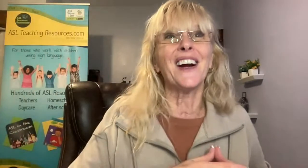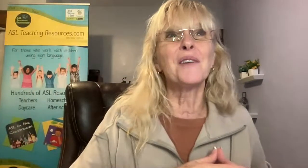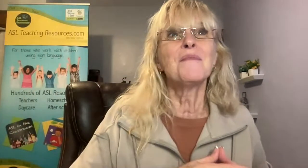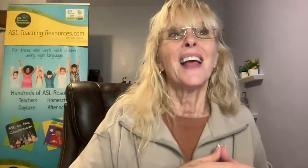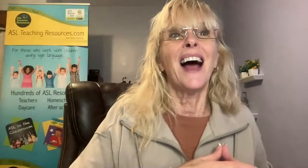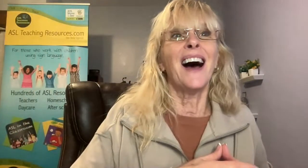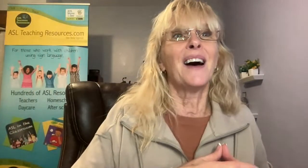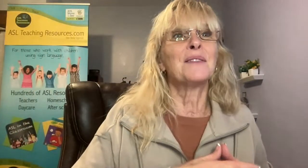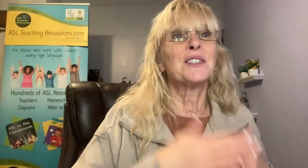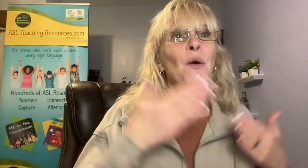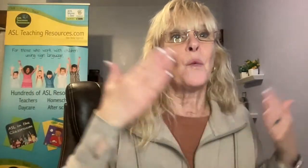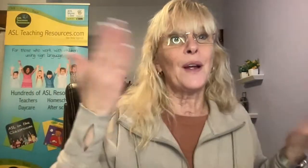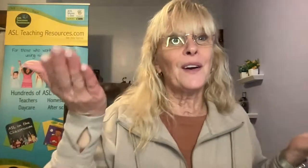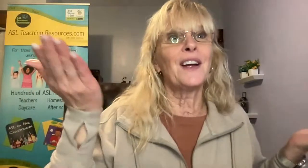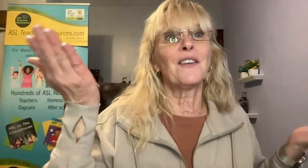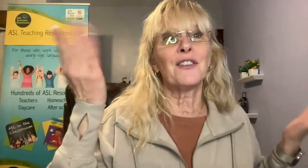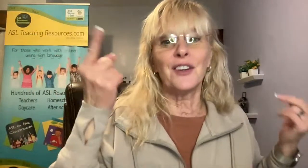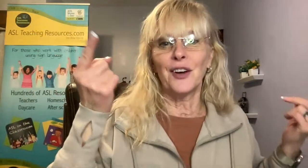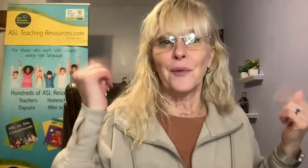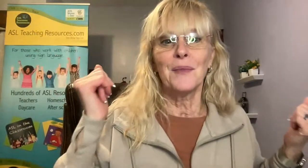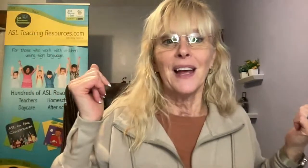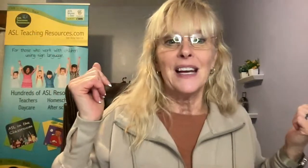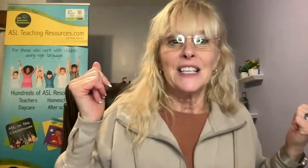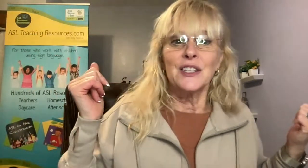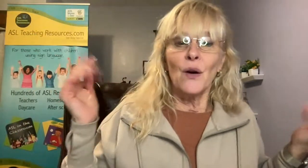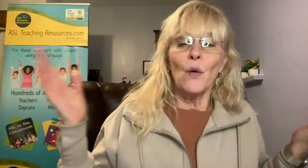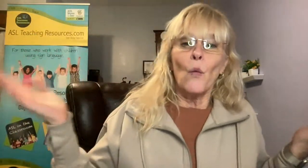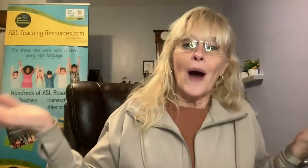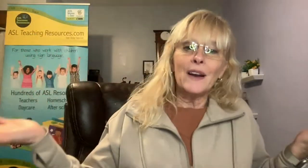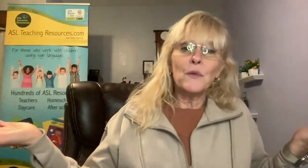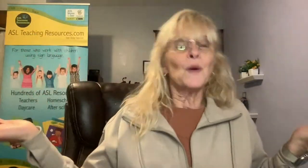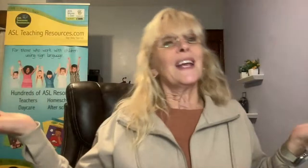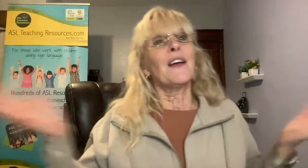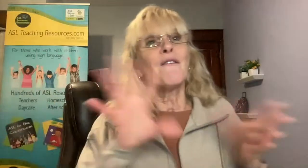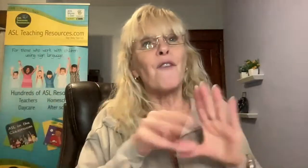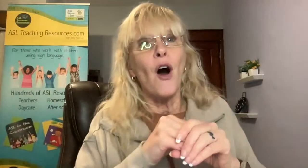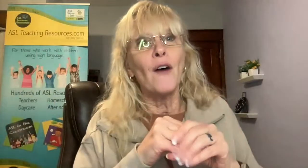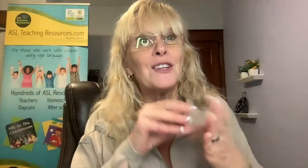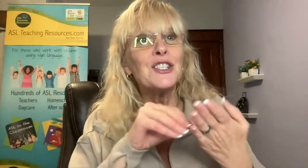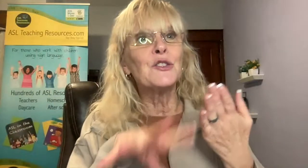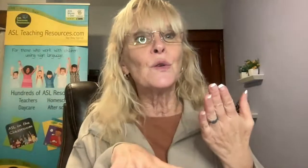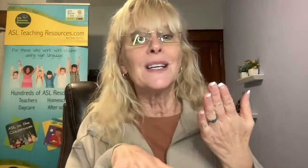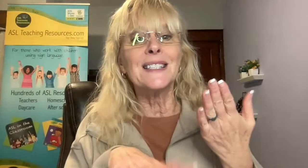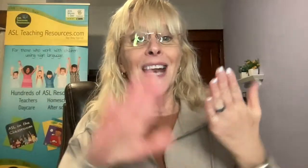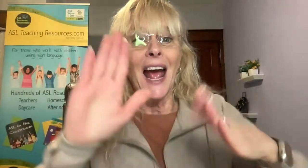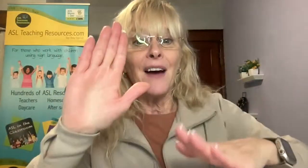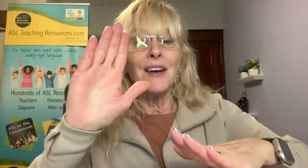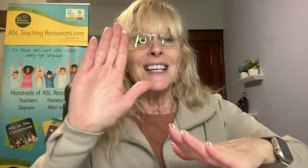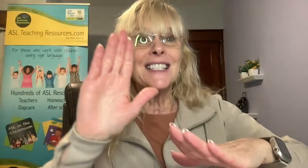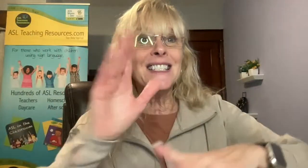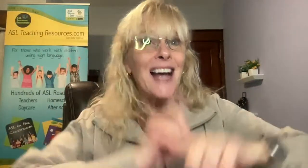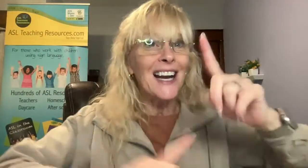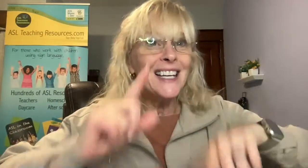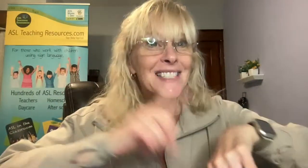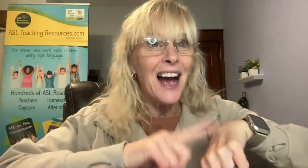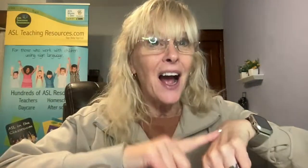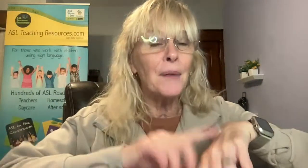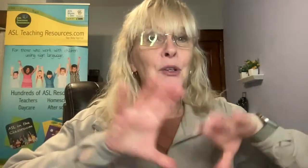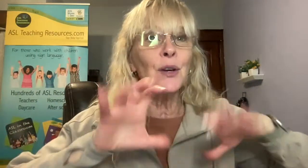there. So we are here for you. So why don't we involve the students and have a signing time during